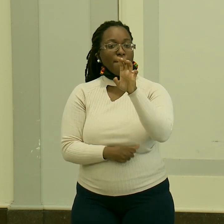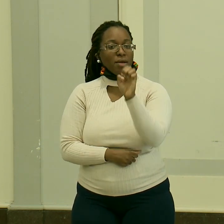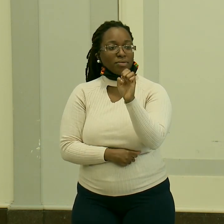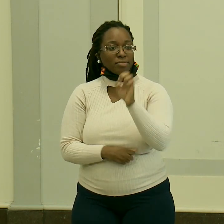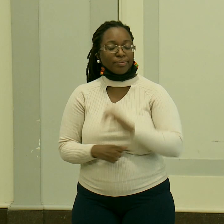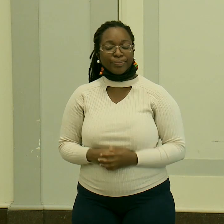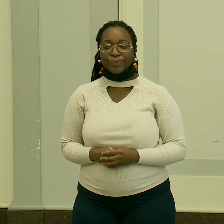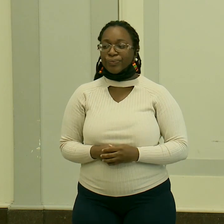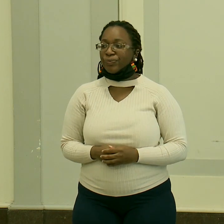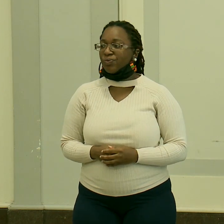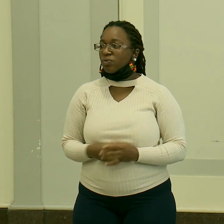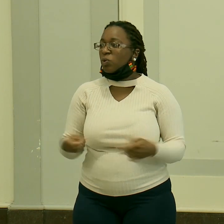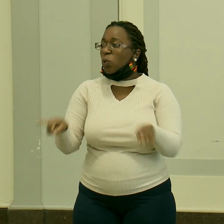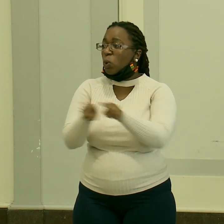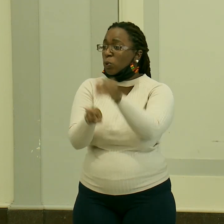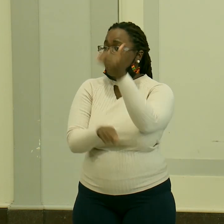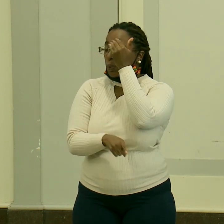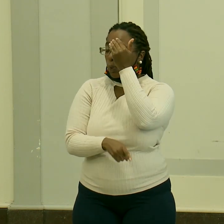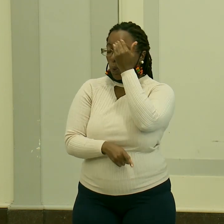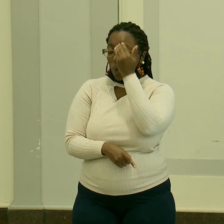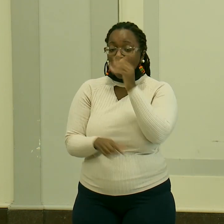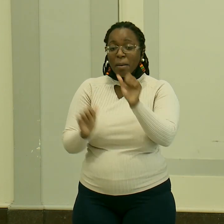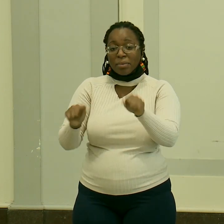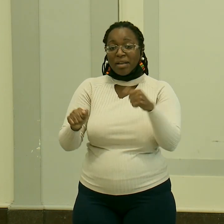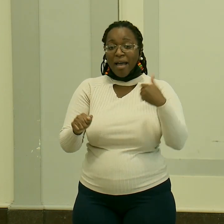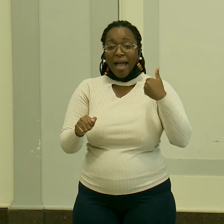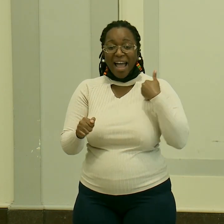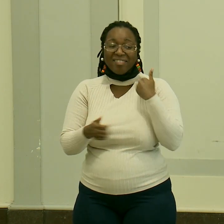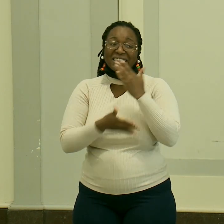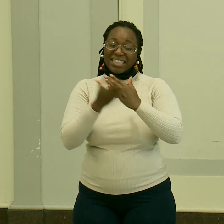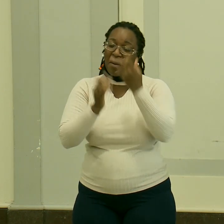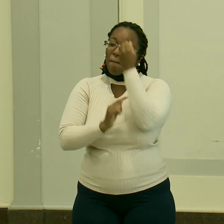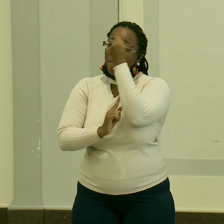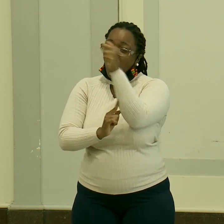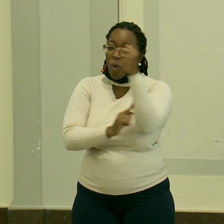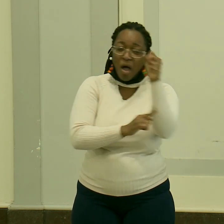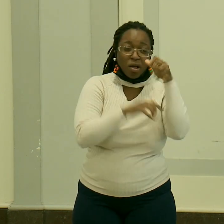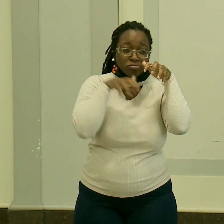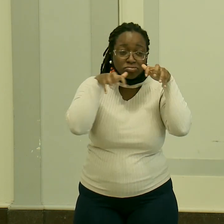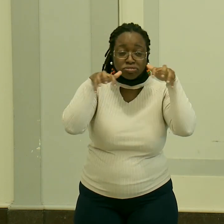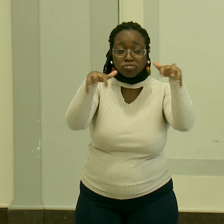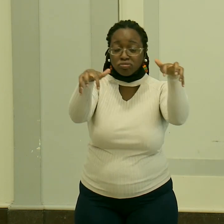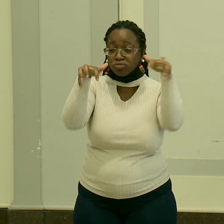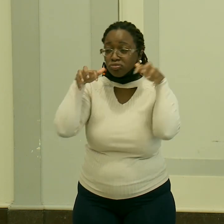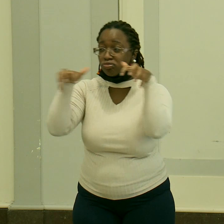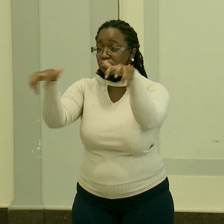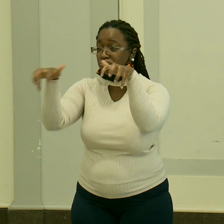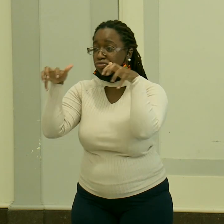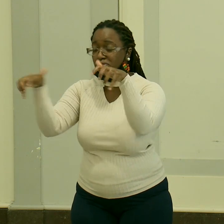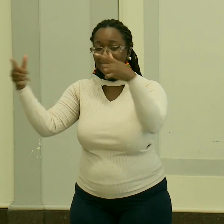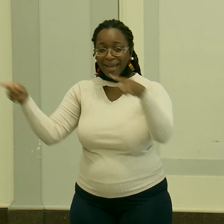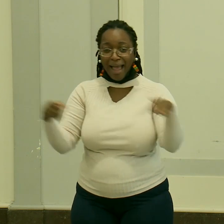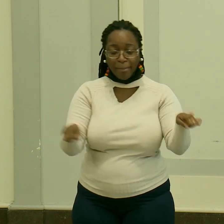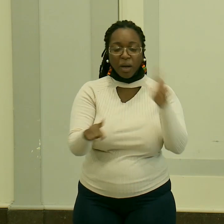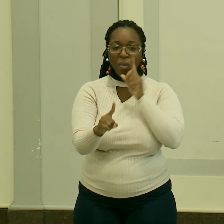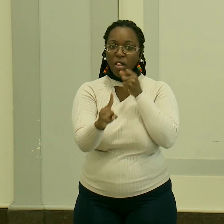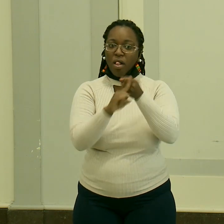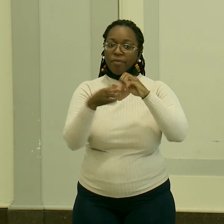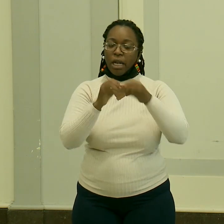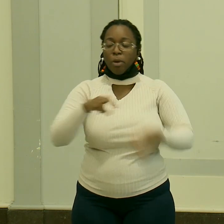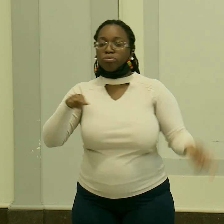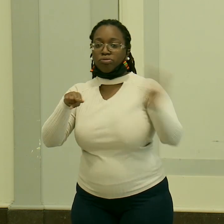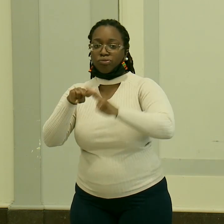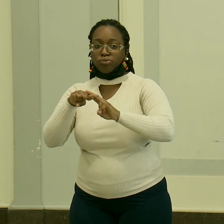also know is there is a potential for recent protests to cause a spike in cases in the coming week or two. I understand why